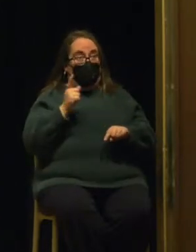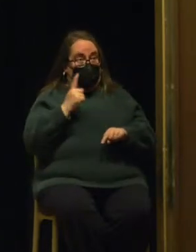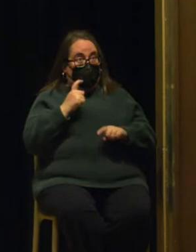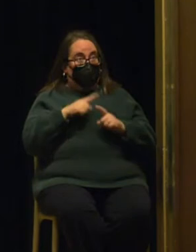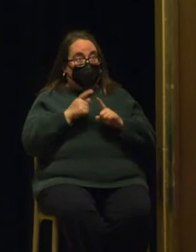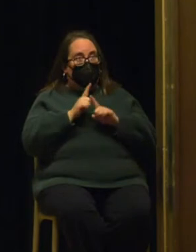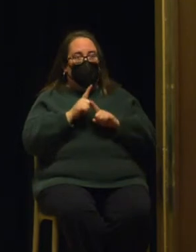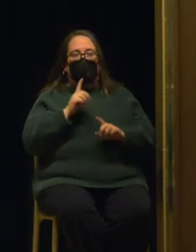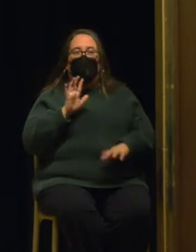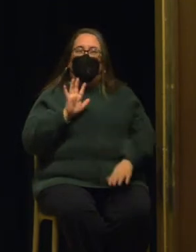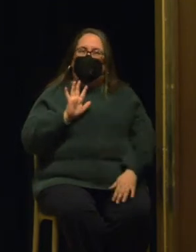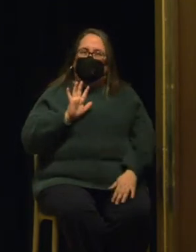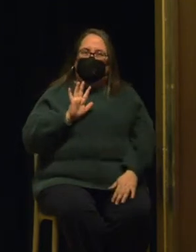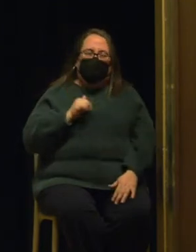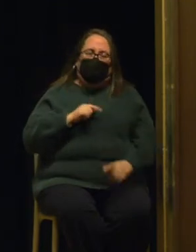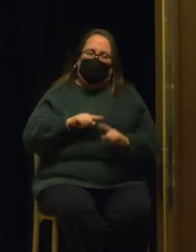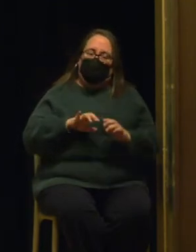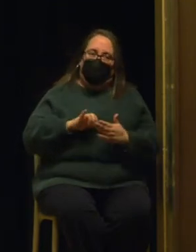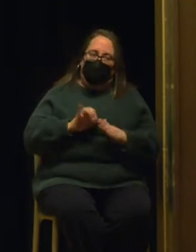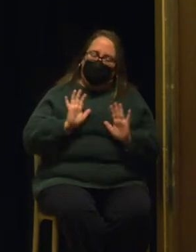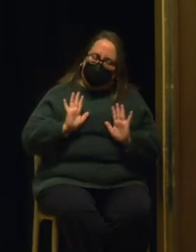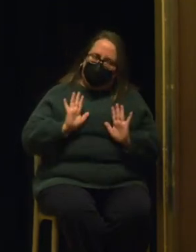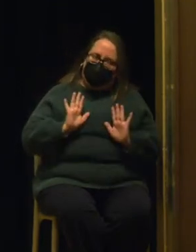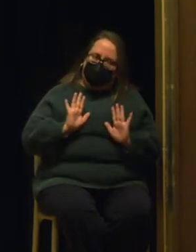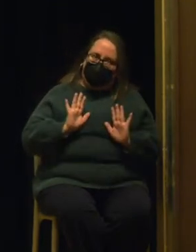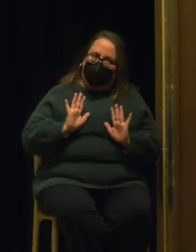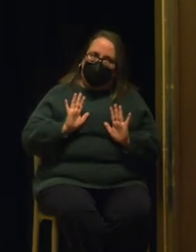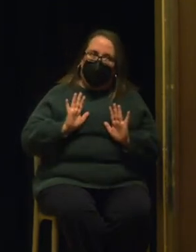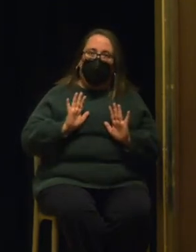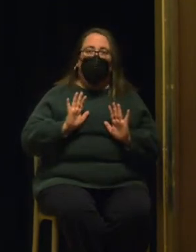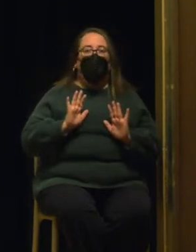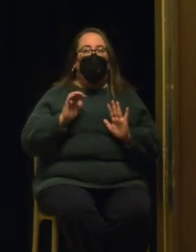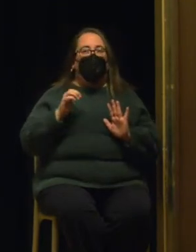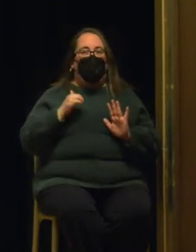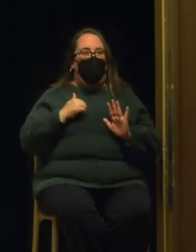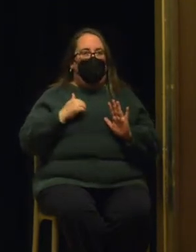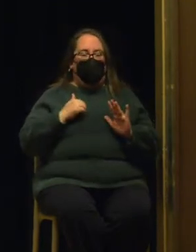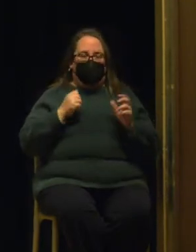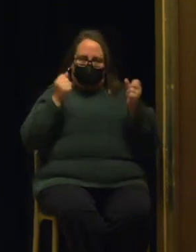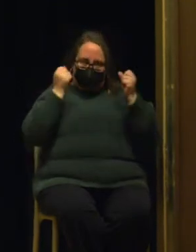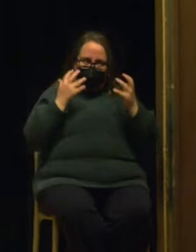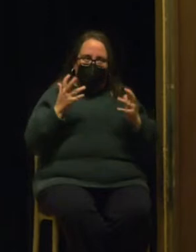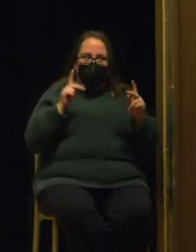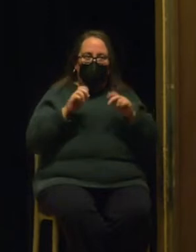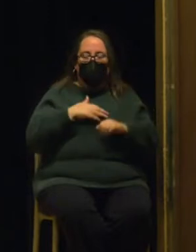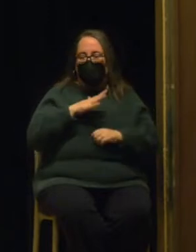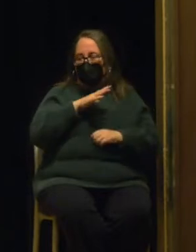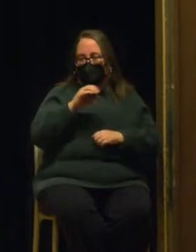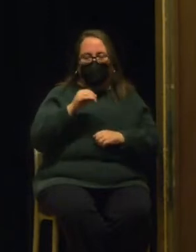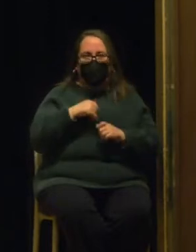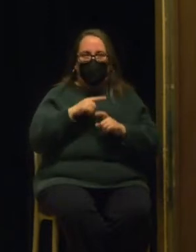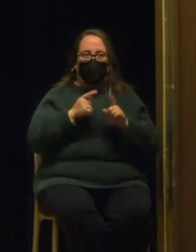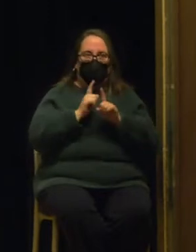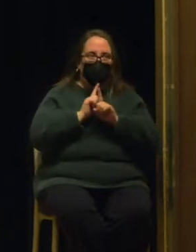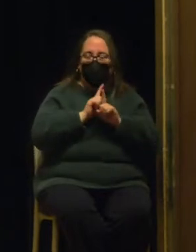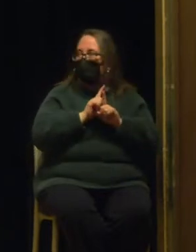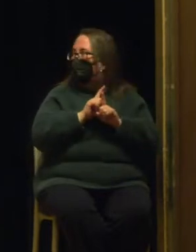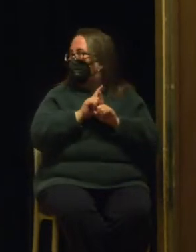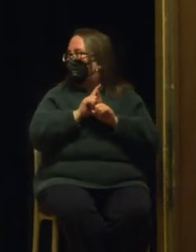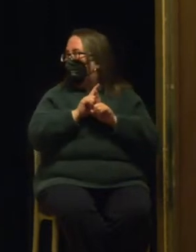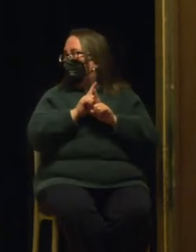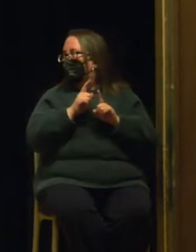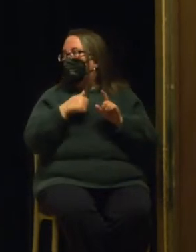their mentor is, you know, I can't do that. Mm-hmm. You know, I have 500 people at my company. I'm their mentor. I have an open